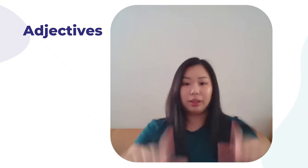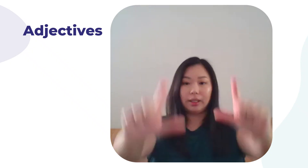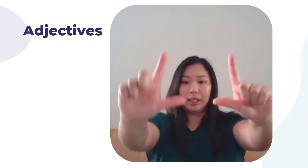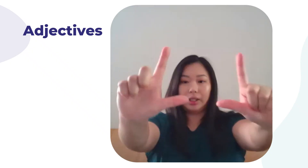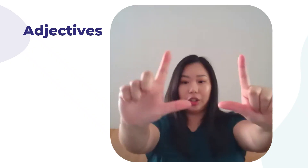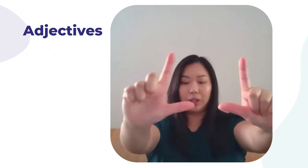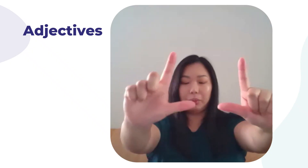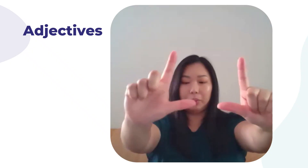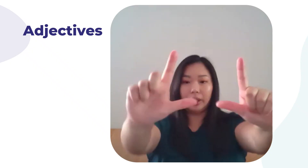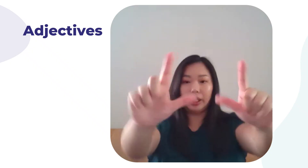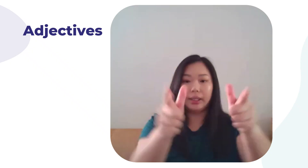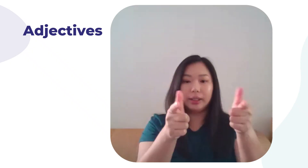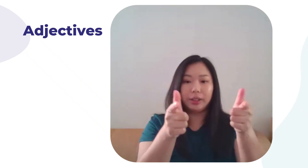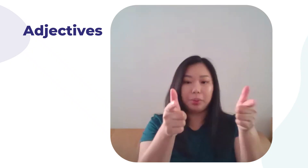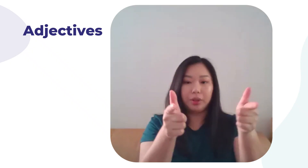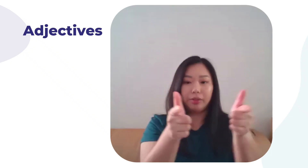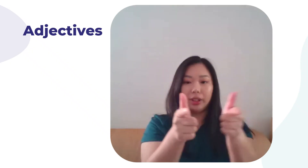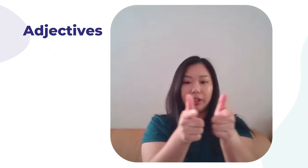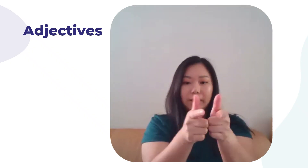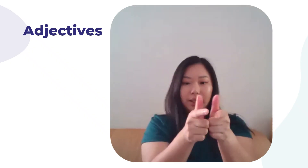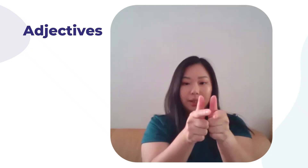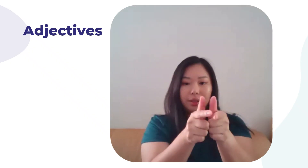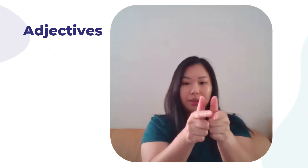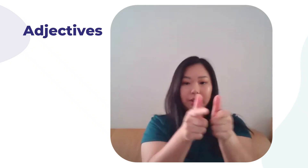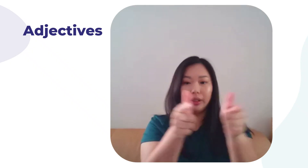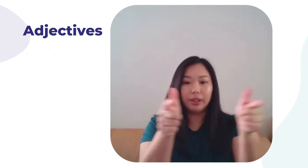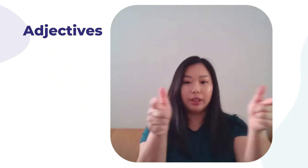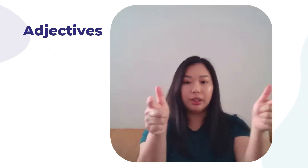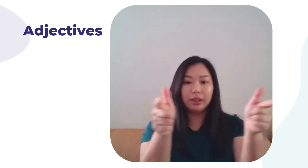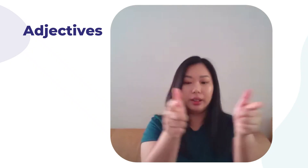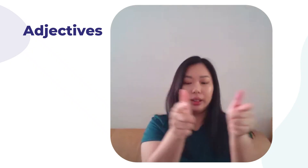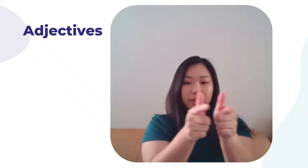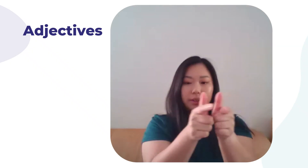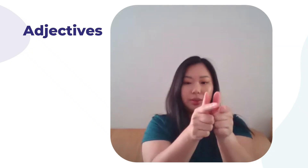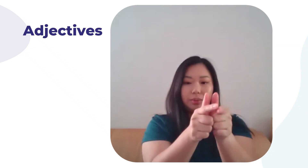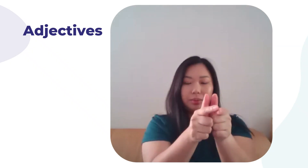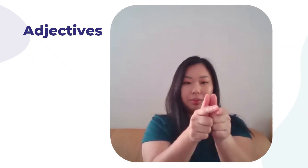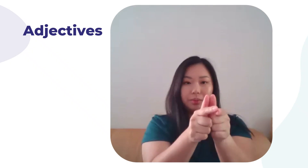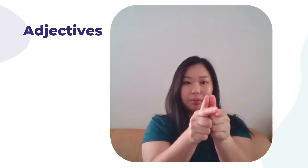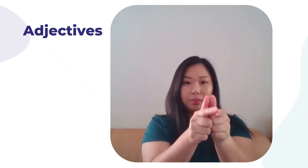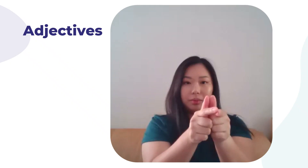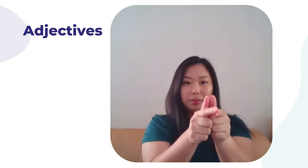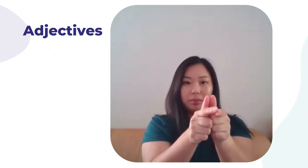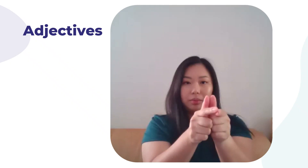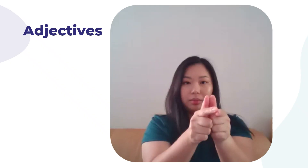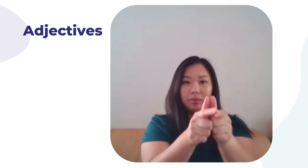Little, L shape both hands and you pull your fingers together. Little.